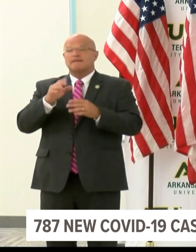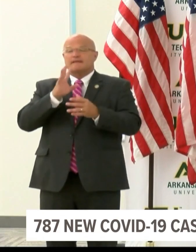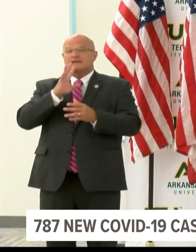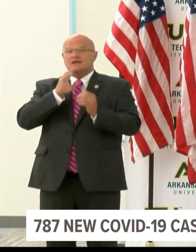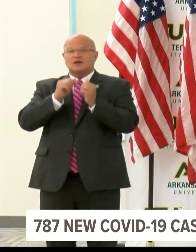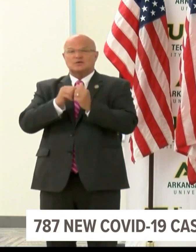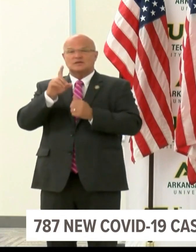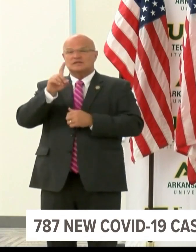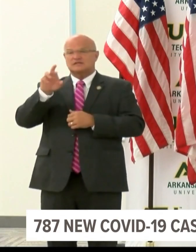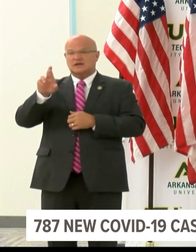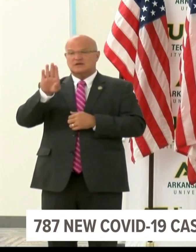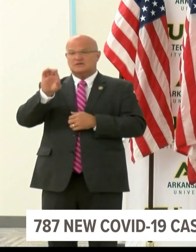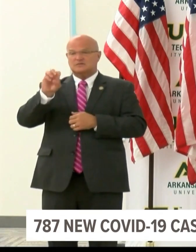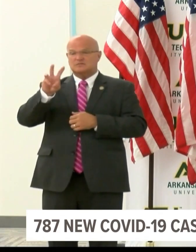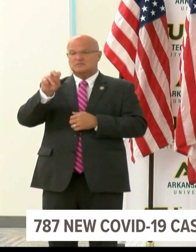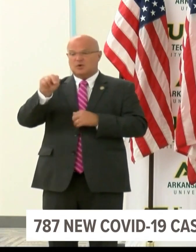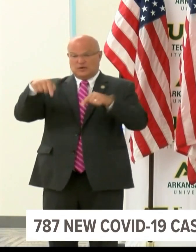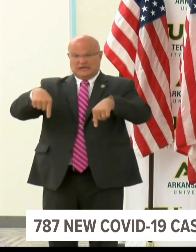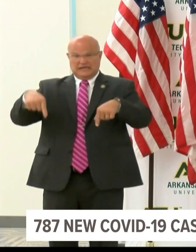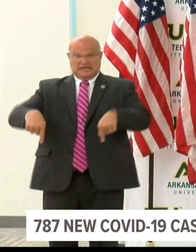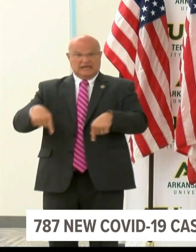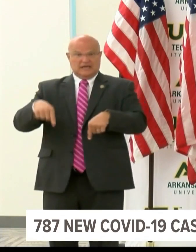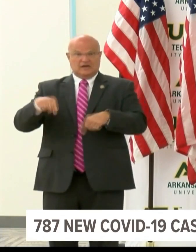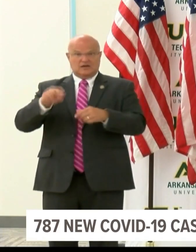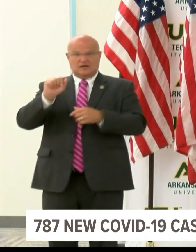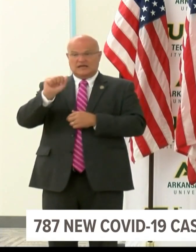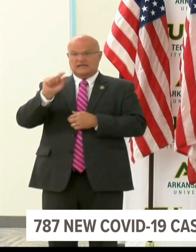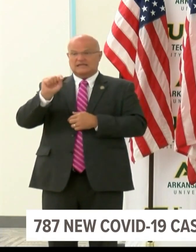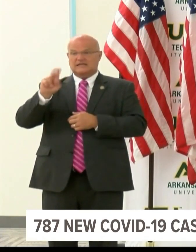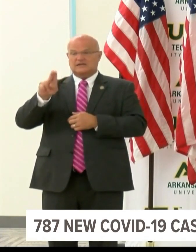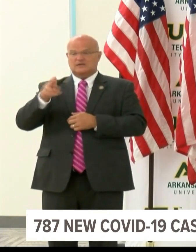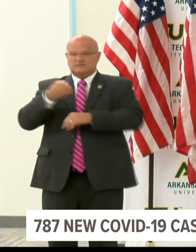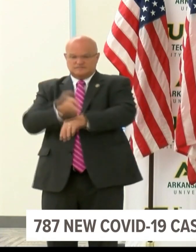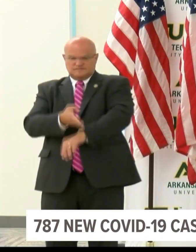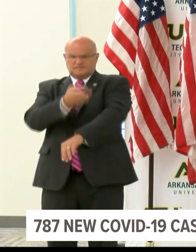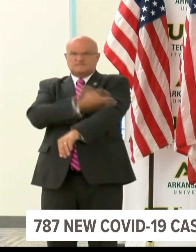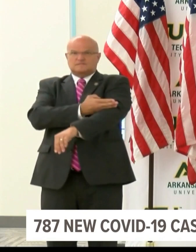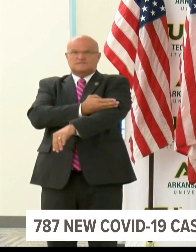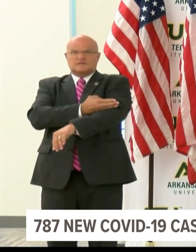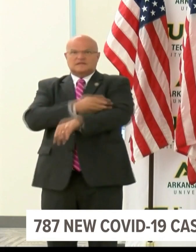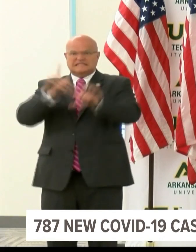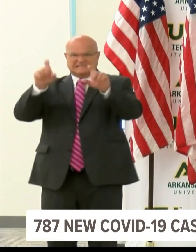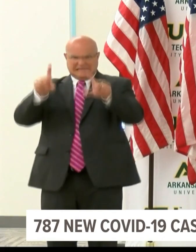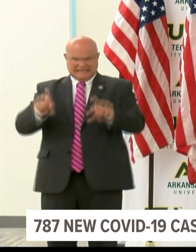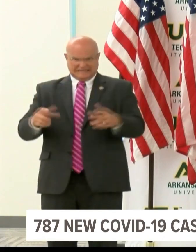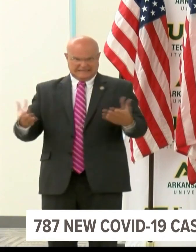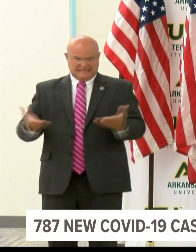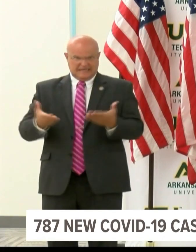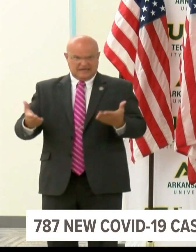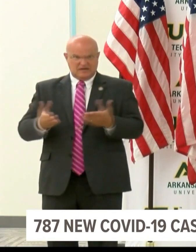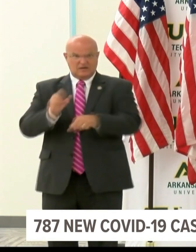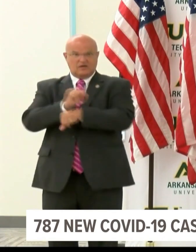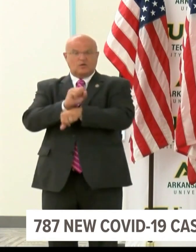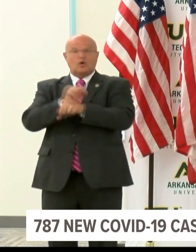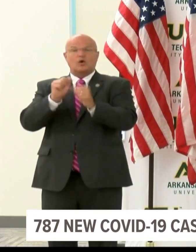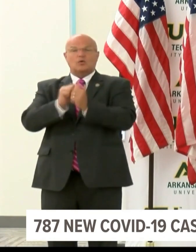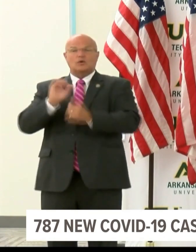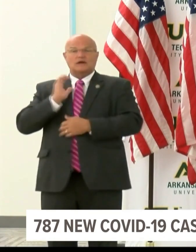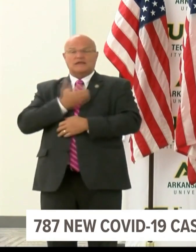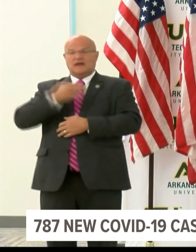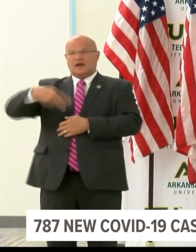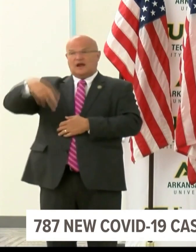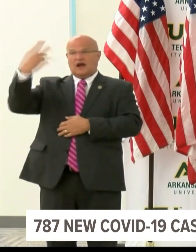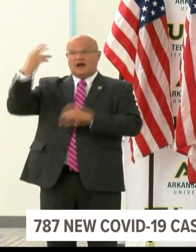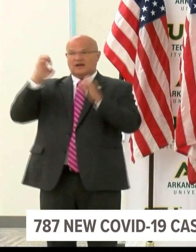talking with Dr. Bowen at Arkansas Tech University, they're enhancing their capacity for testing. They're working with our higher